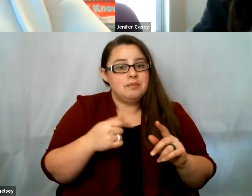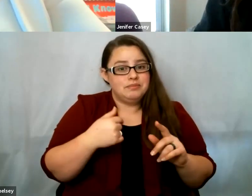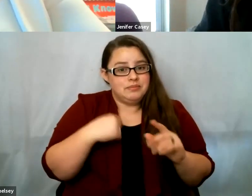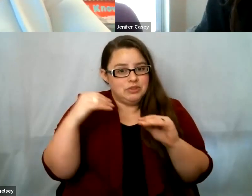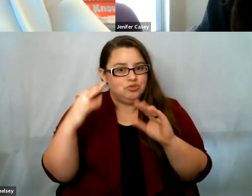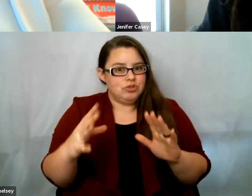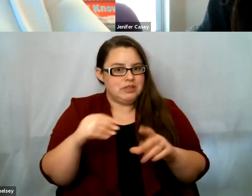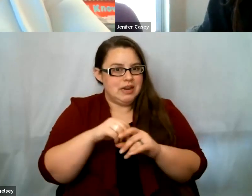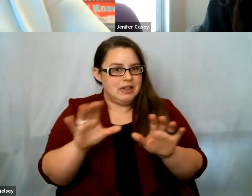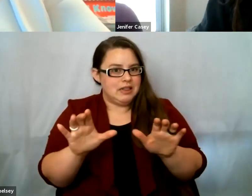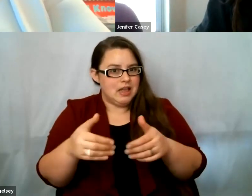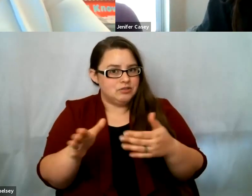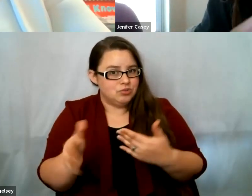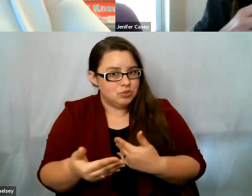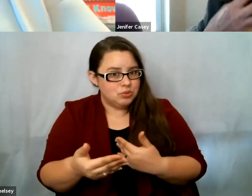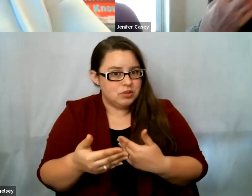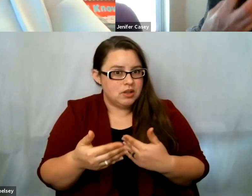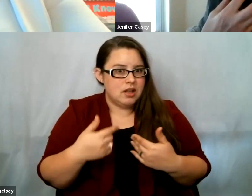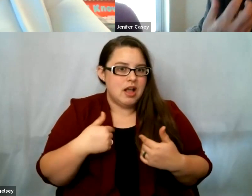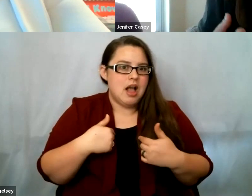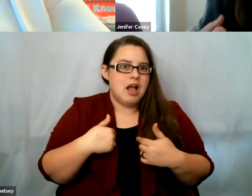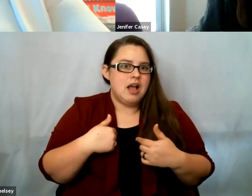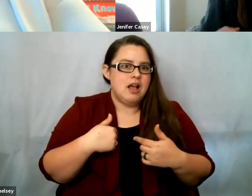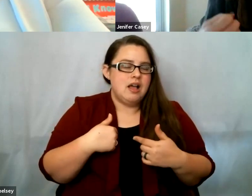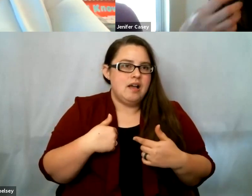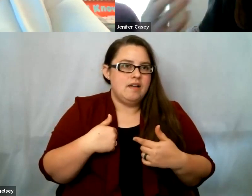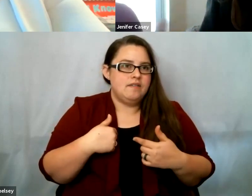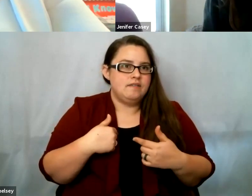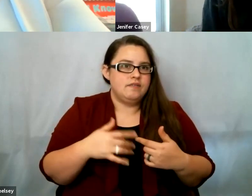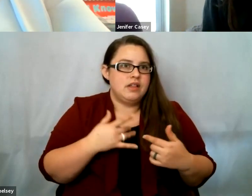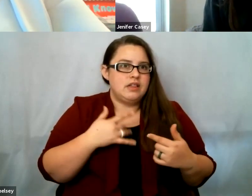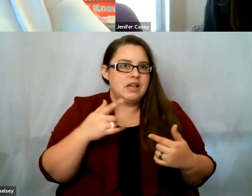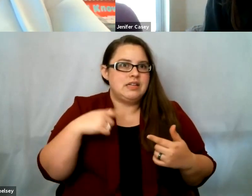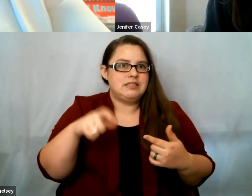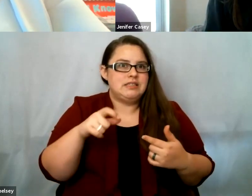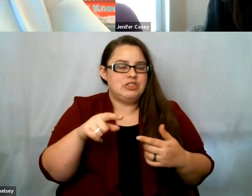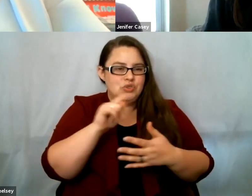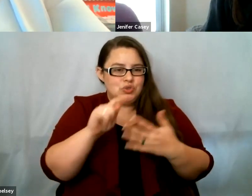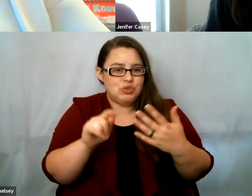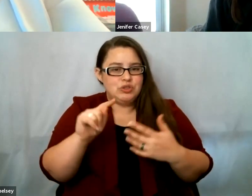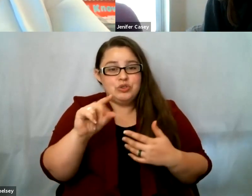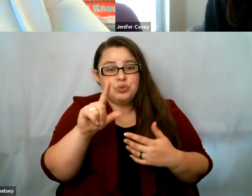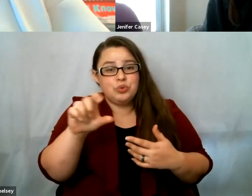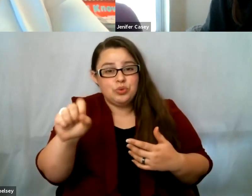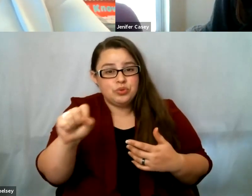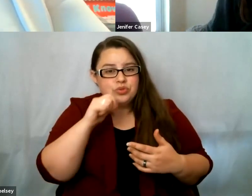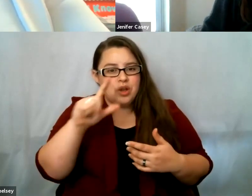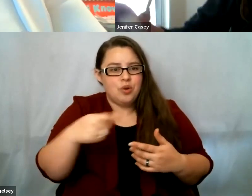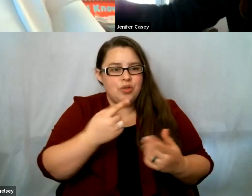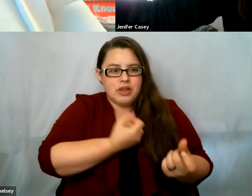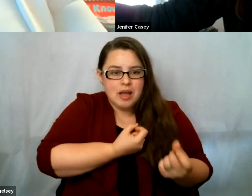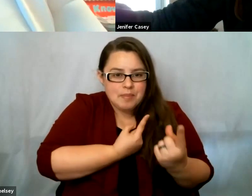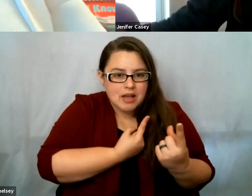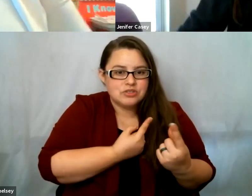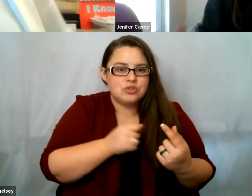in my class, I feel like I need certain tools, not just that I have compassion or not just that I